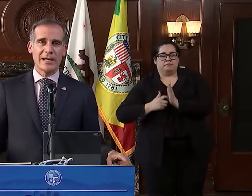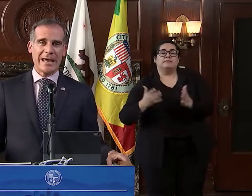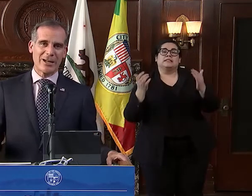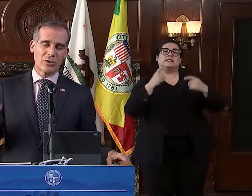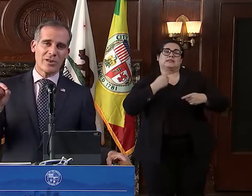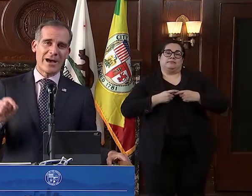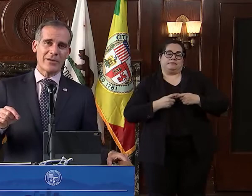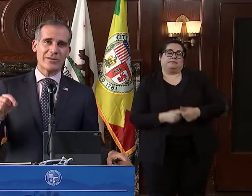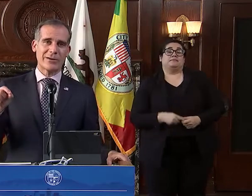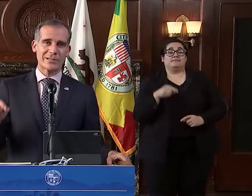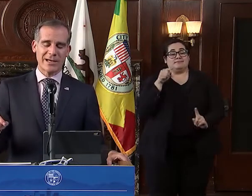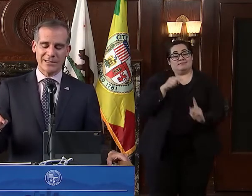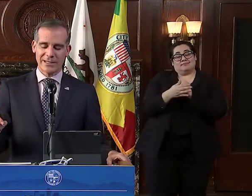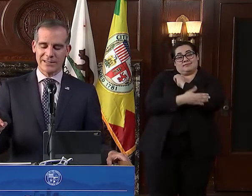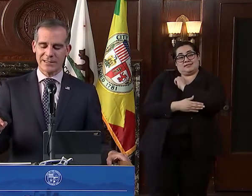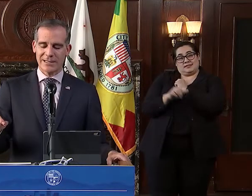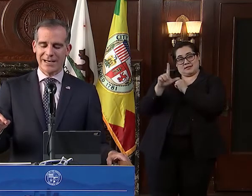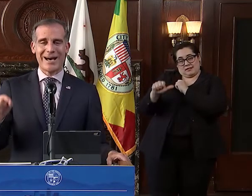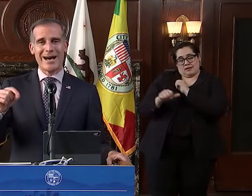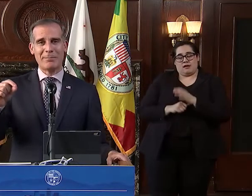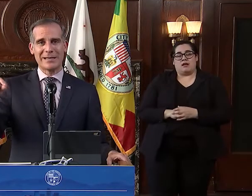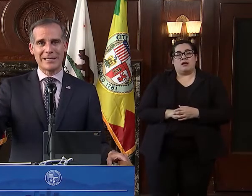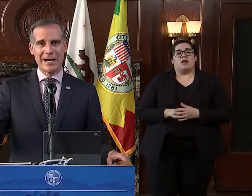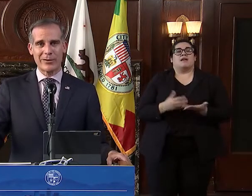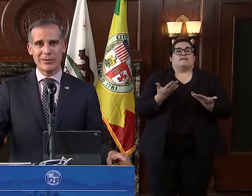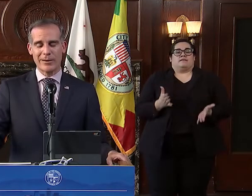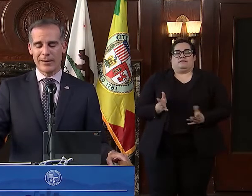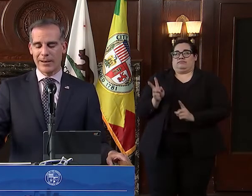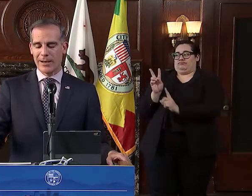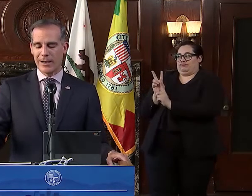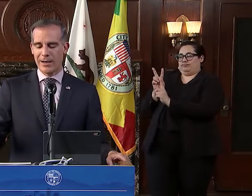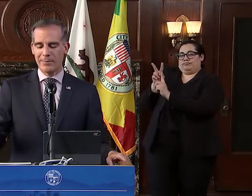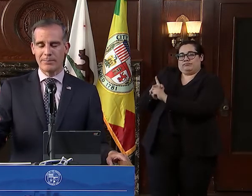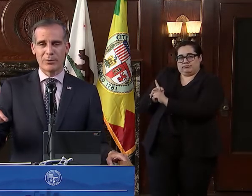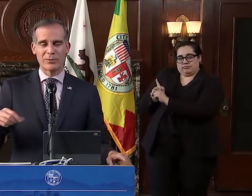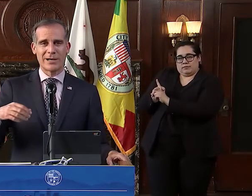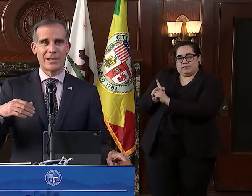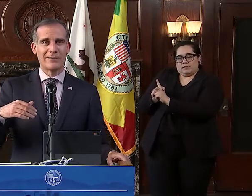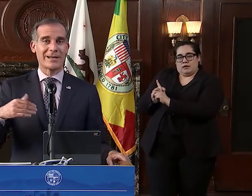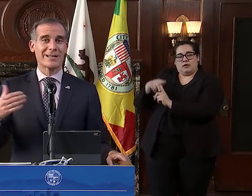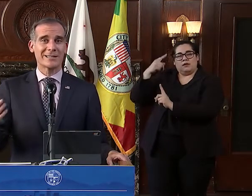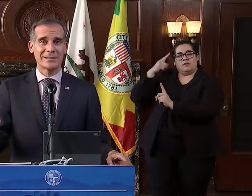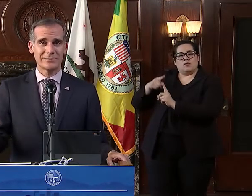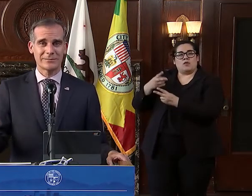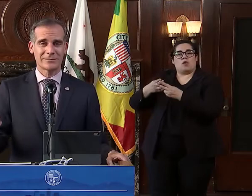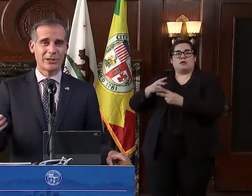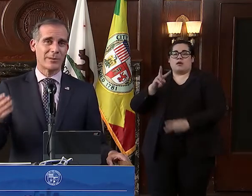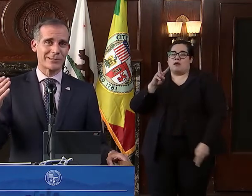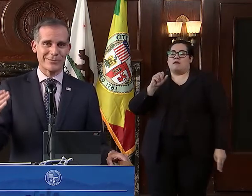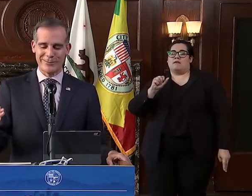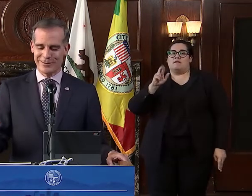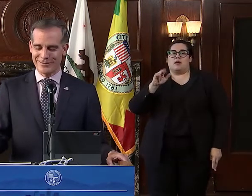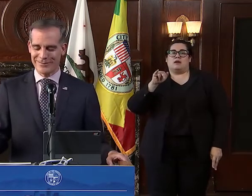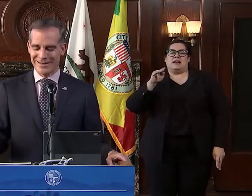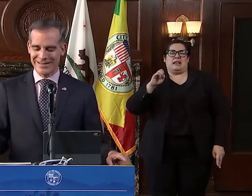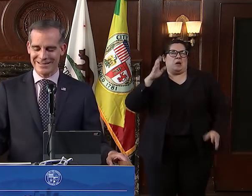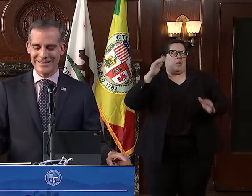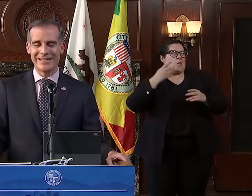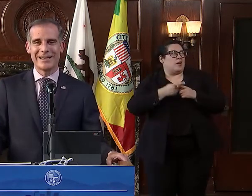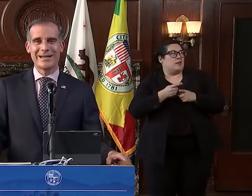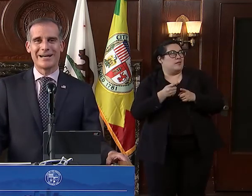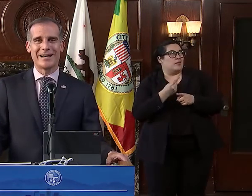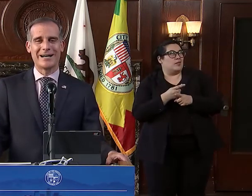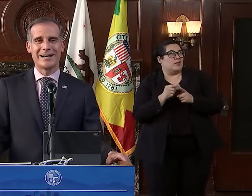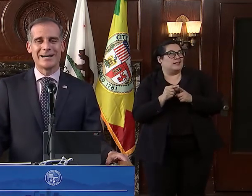español, el condado de Los Ángeles ha aplicado por una varianza, I hope that's the right word, una